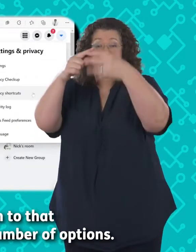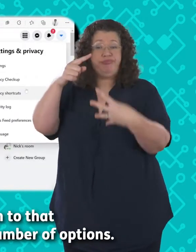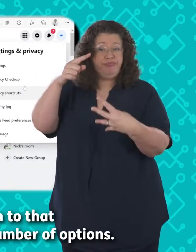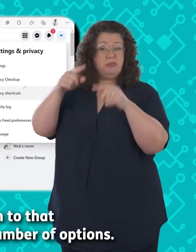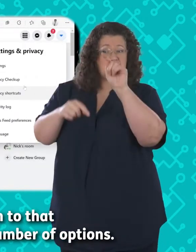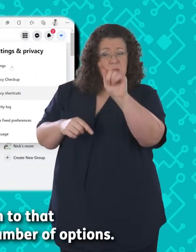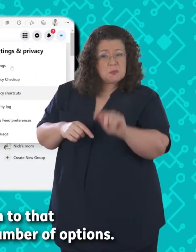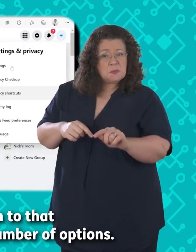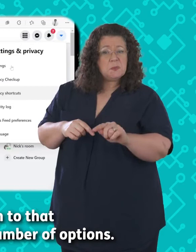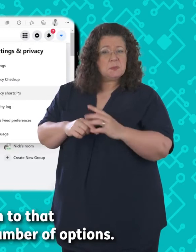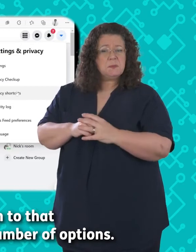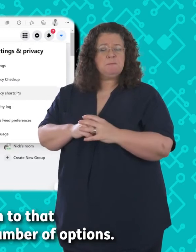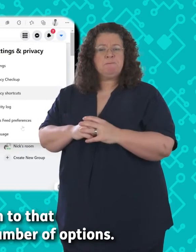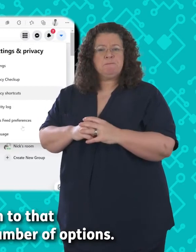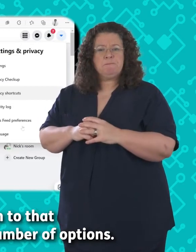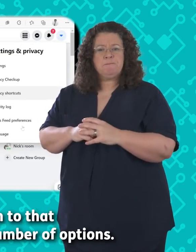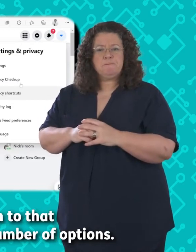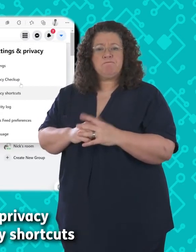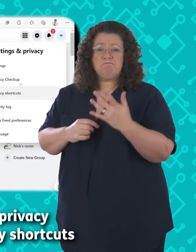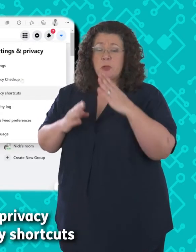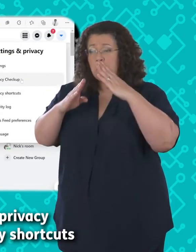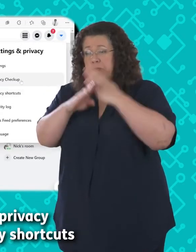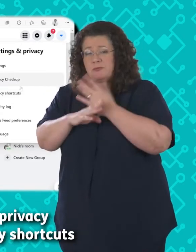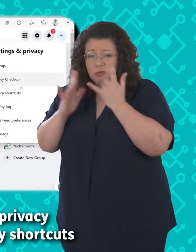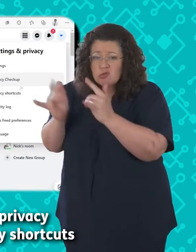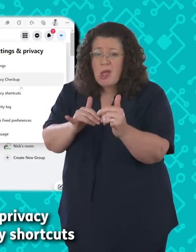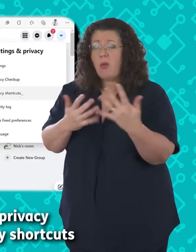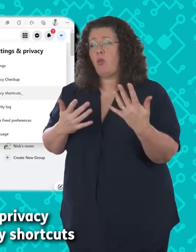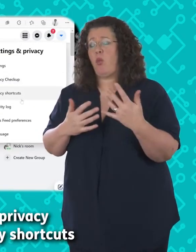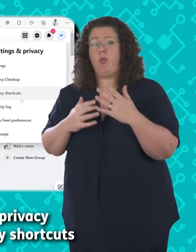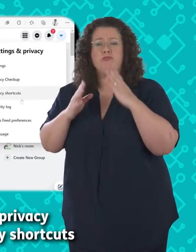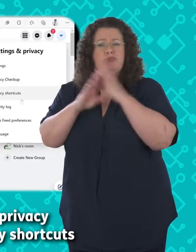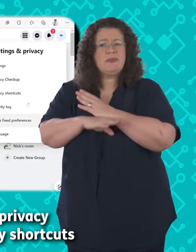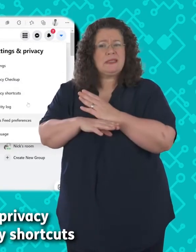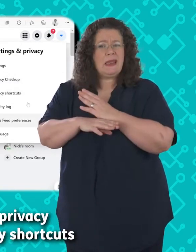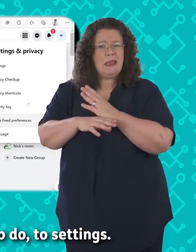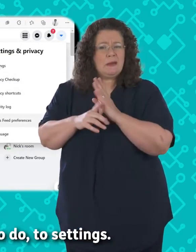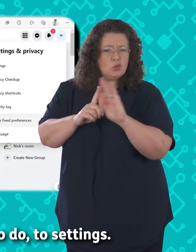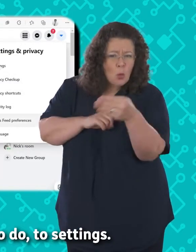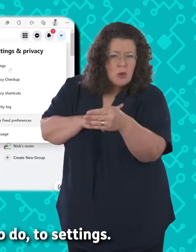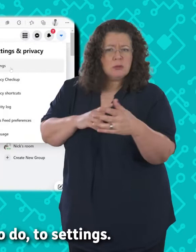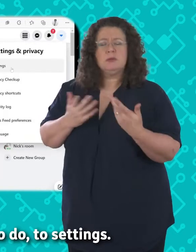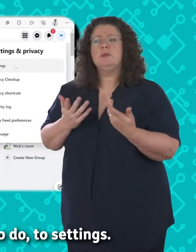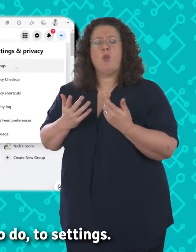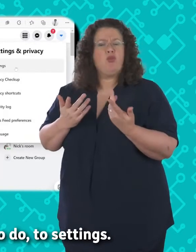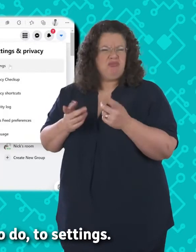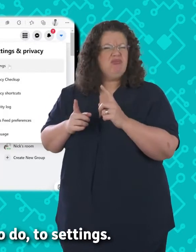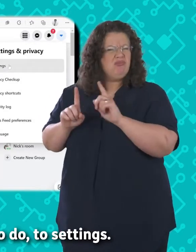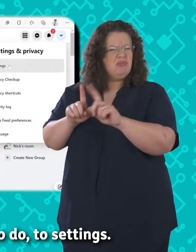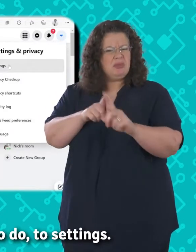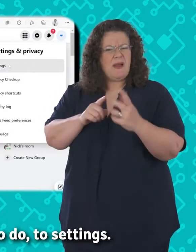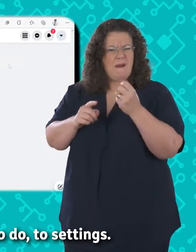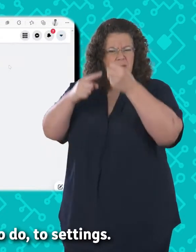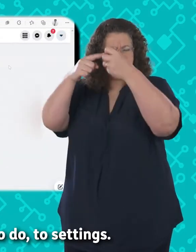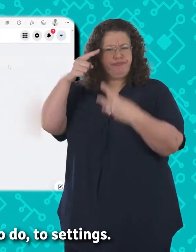to that. And then I've got a number of options. You can use privacy checkup, privacy shortcuts, or just go, like I like to do,